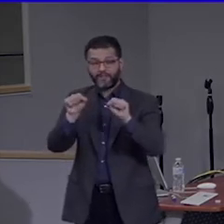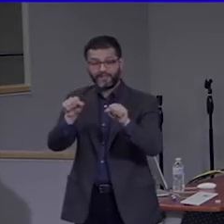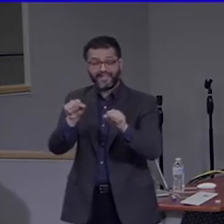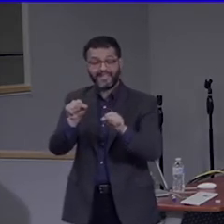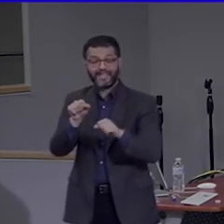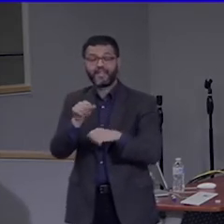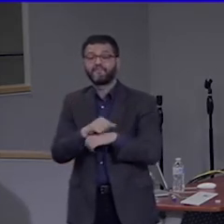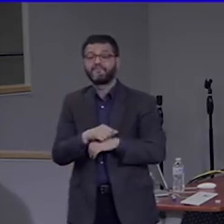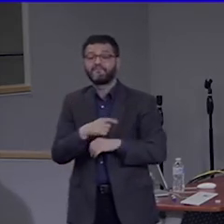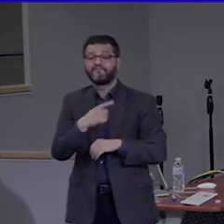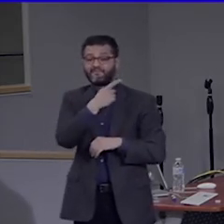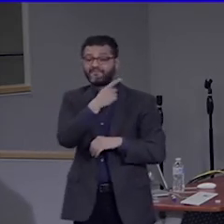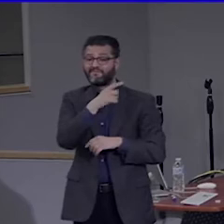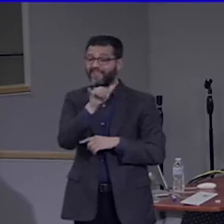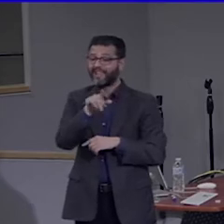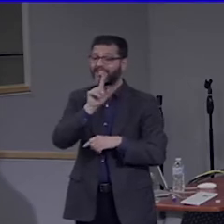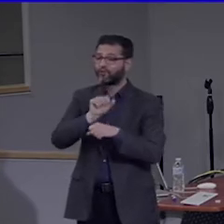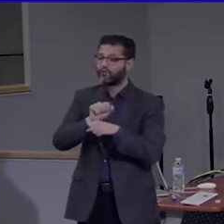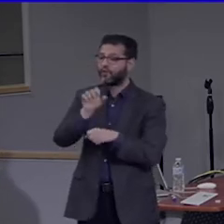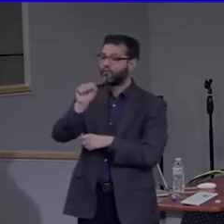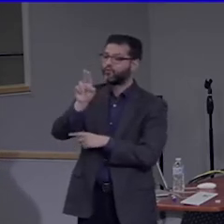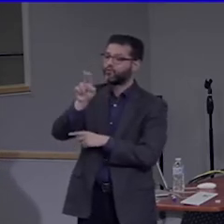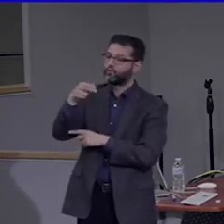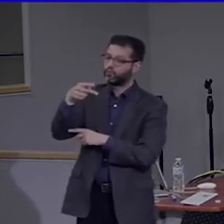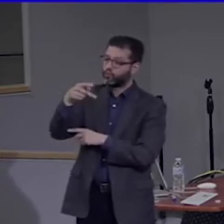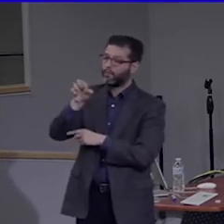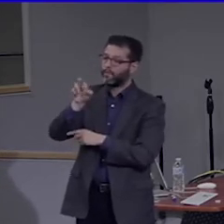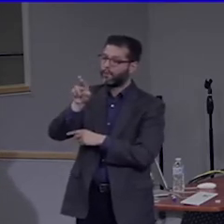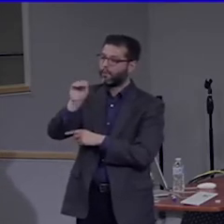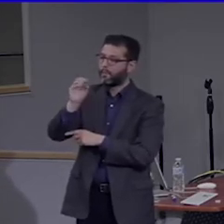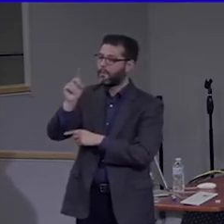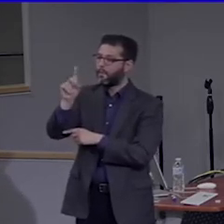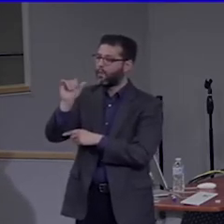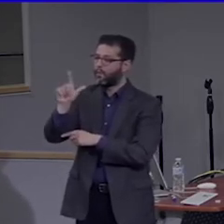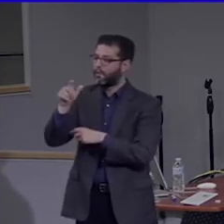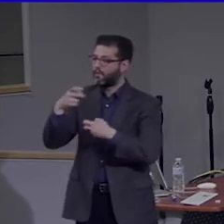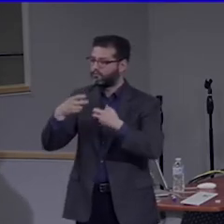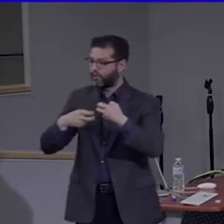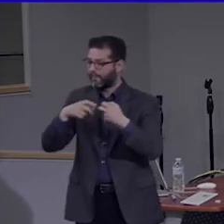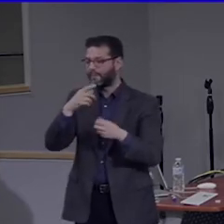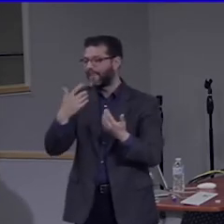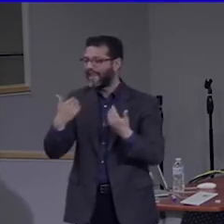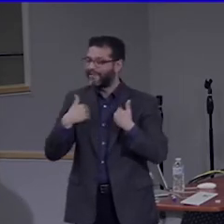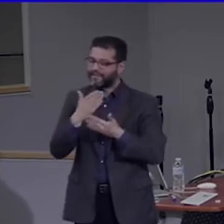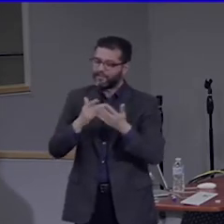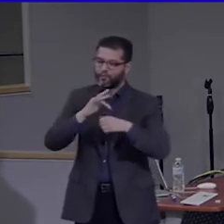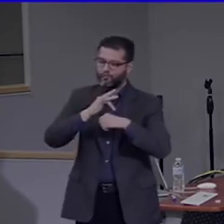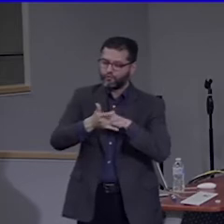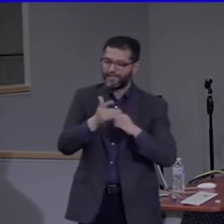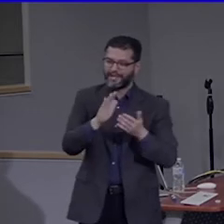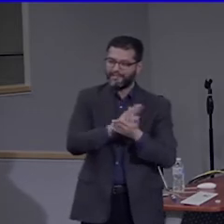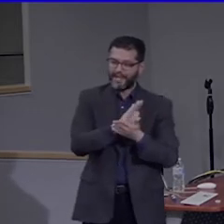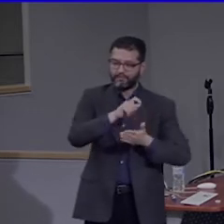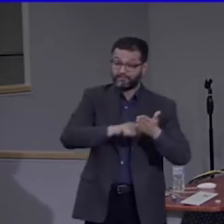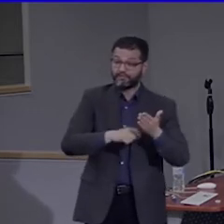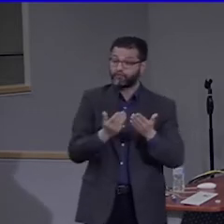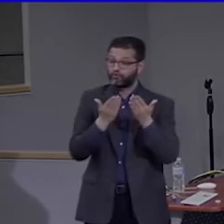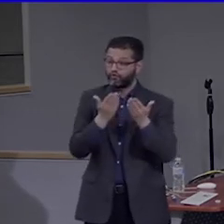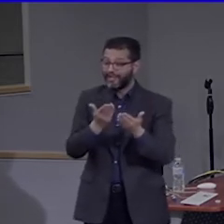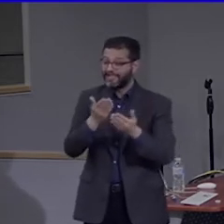be a supermodal problem that is because there are a few very early papers that suggest that kids with these sorts of